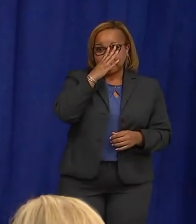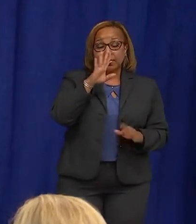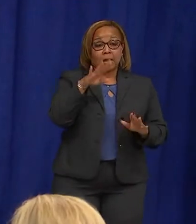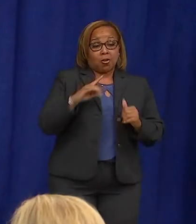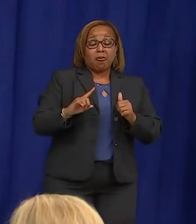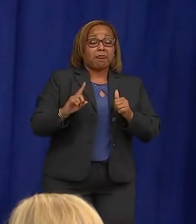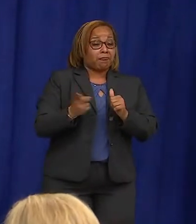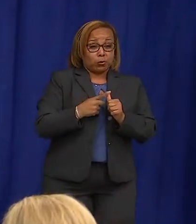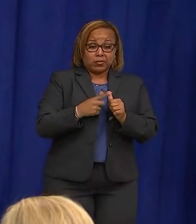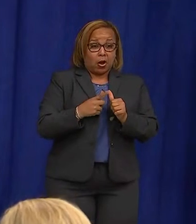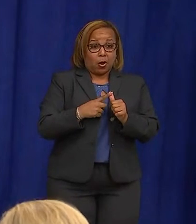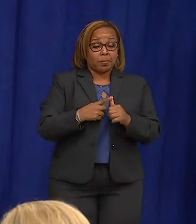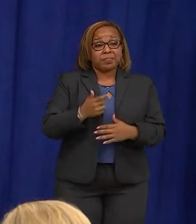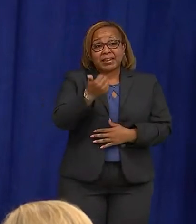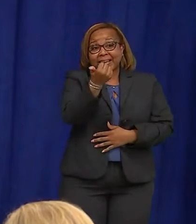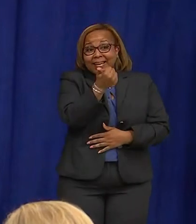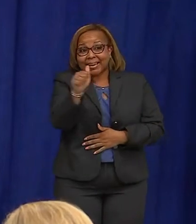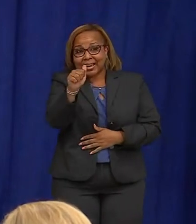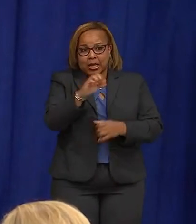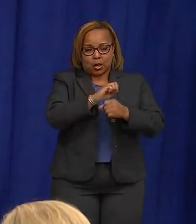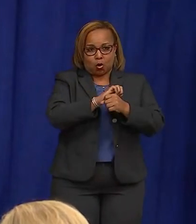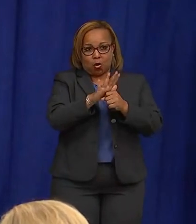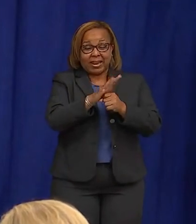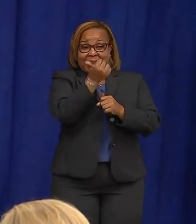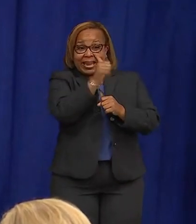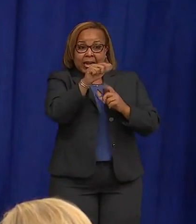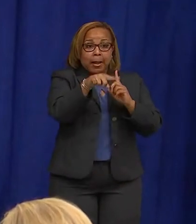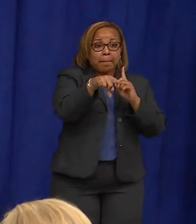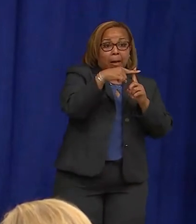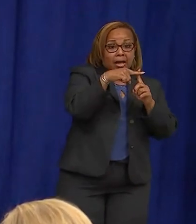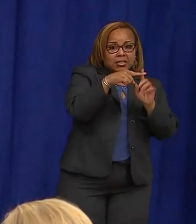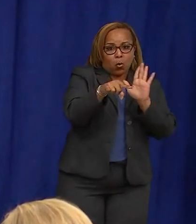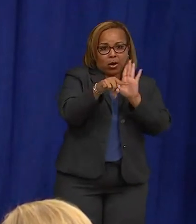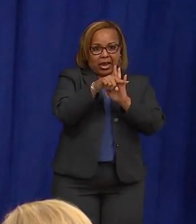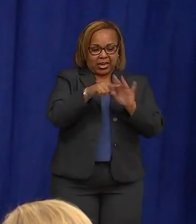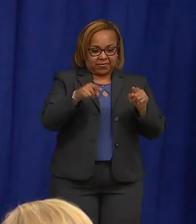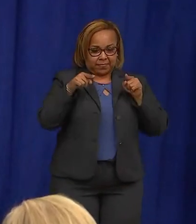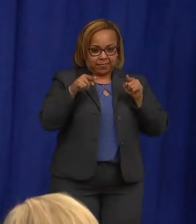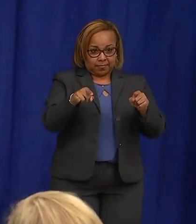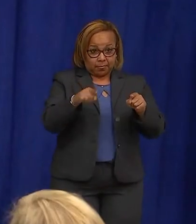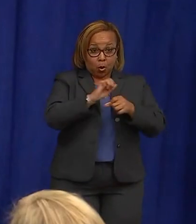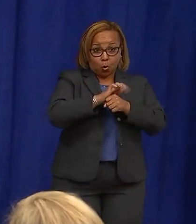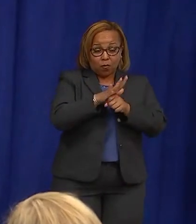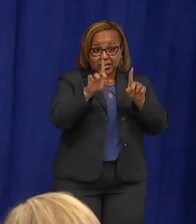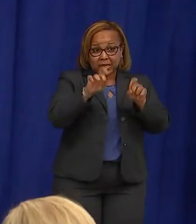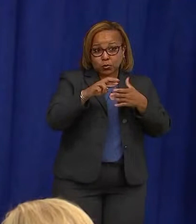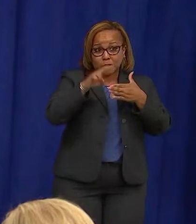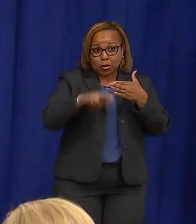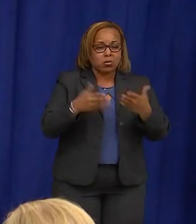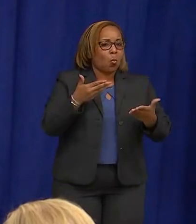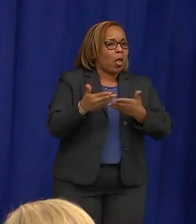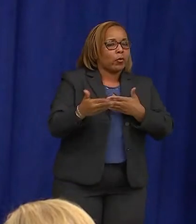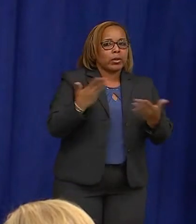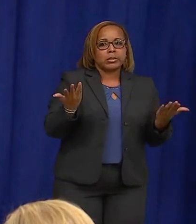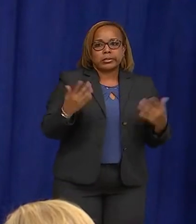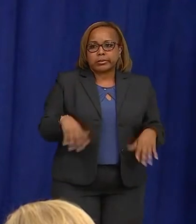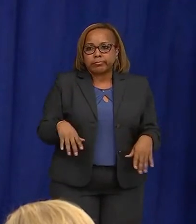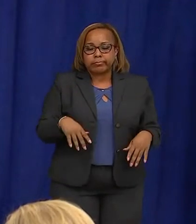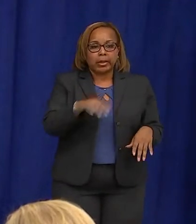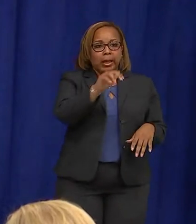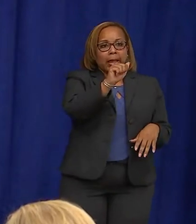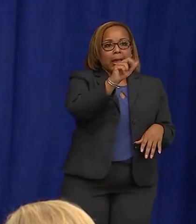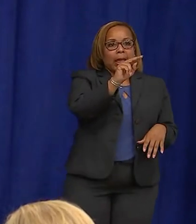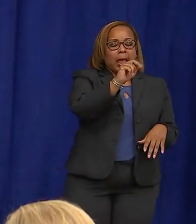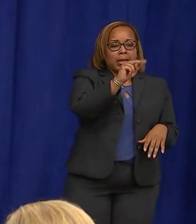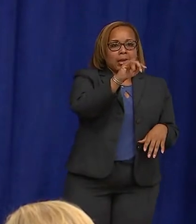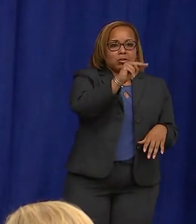So first of all, any positive or negative COVID test result, whether it is an antigen